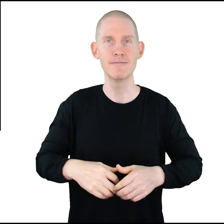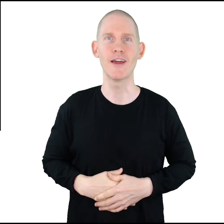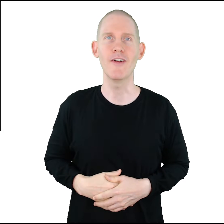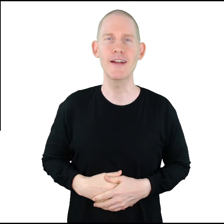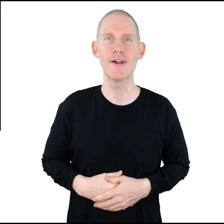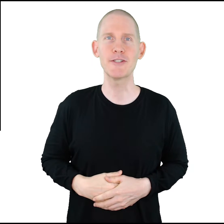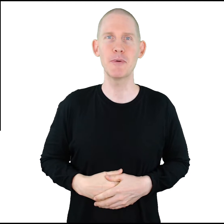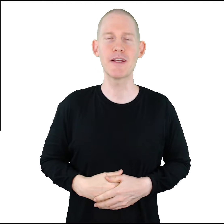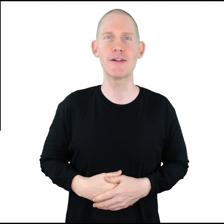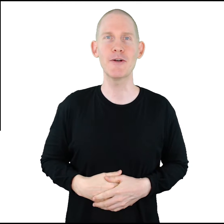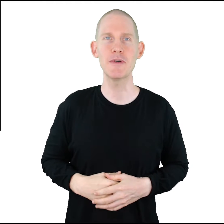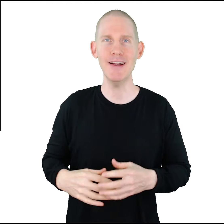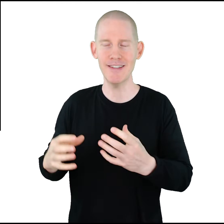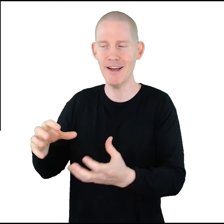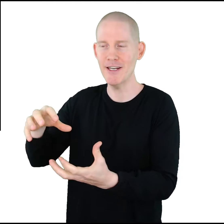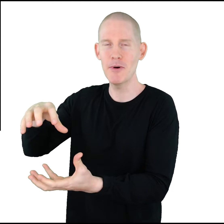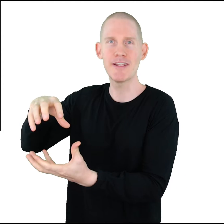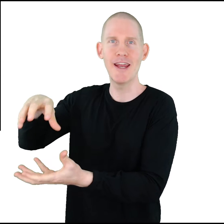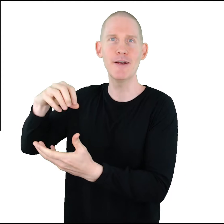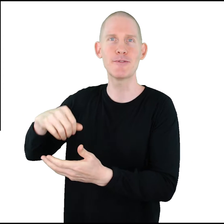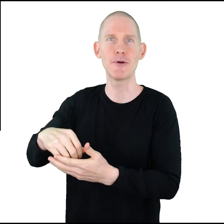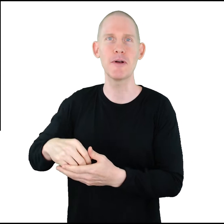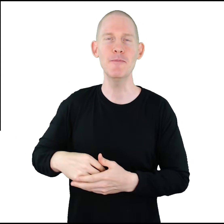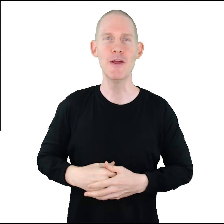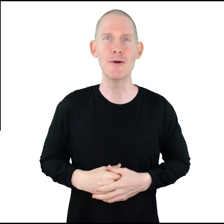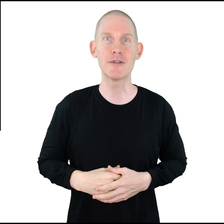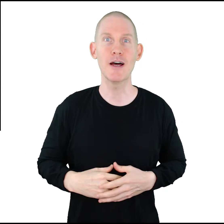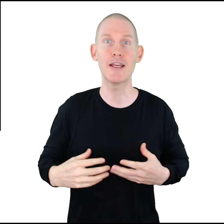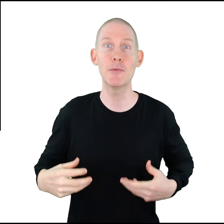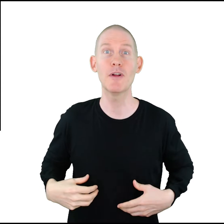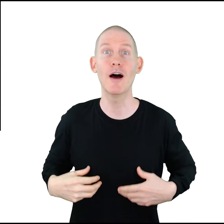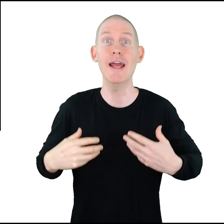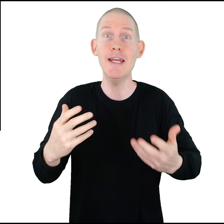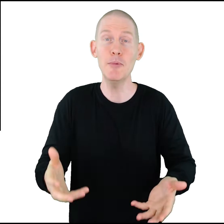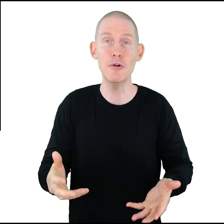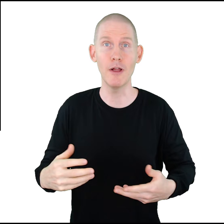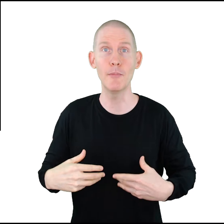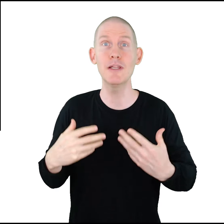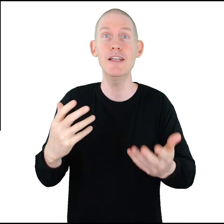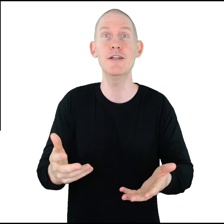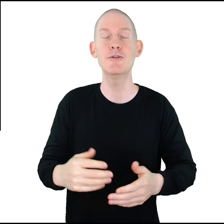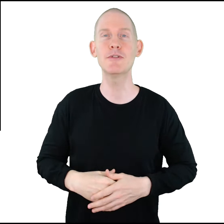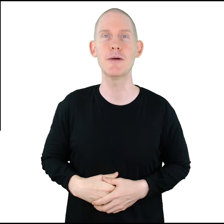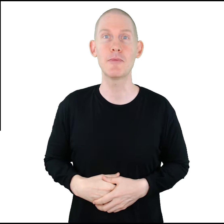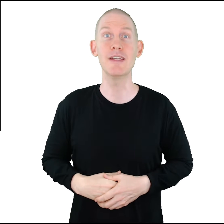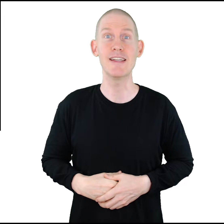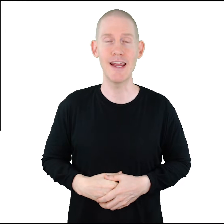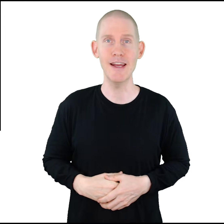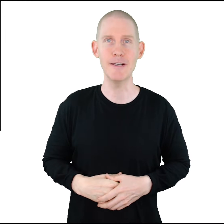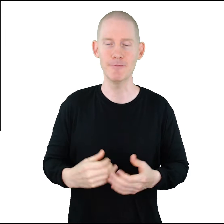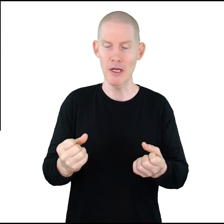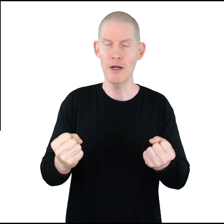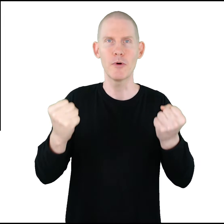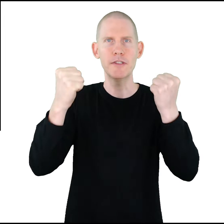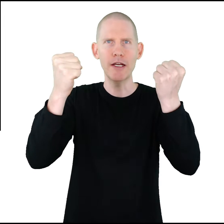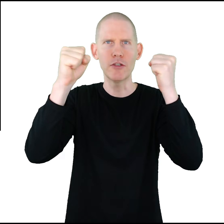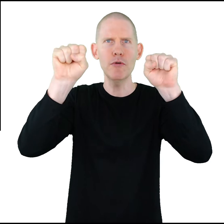All right, now let's make it clear, we're not talking about a can of soda. We're talking about ability to do something, can. We're gonna take 2